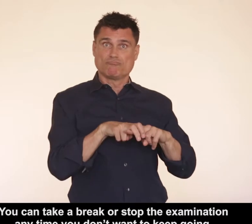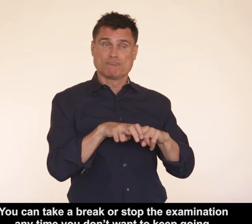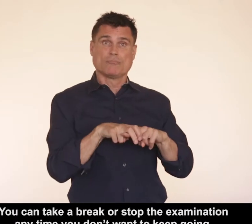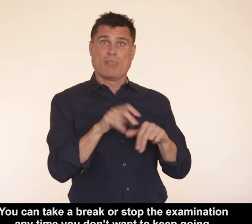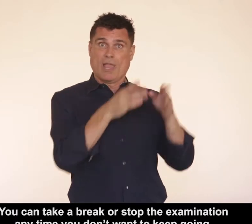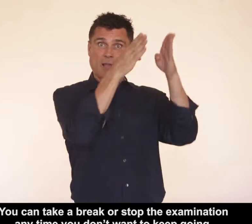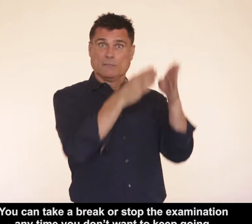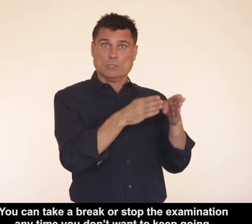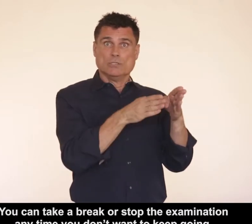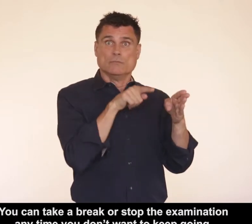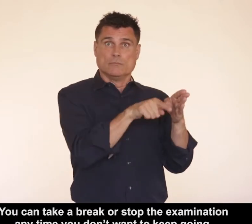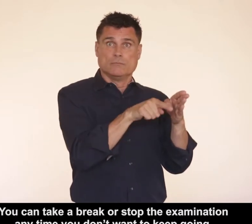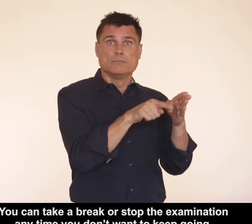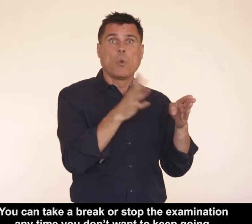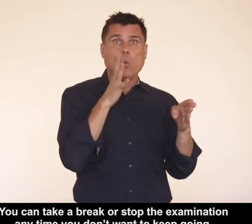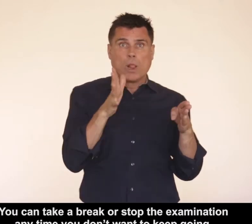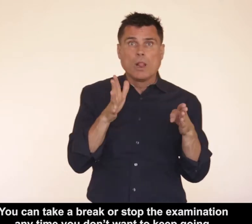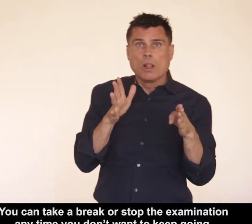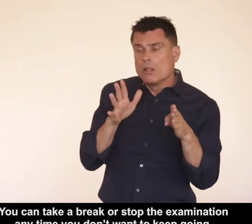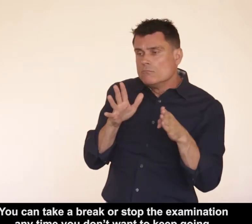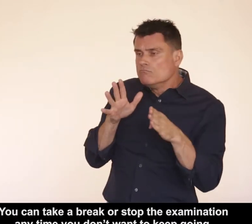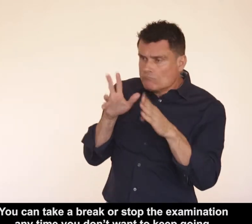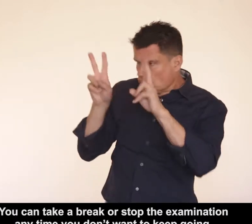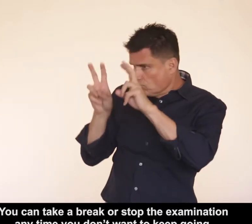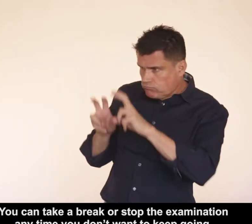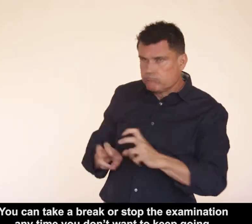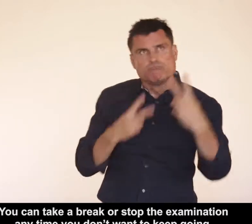You can take a break or stop the examination anytime you don't want to keep going.